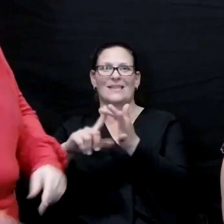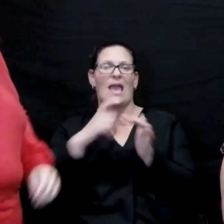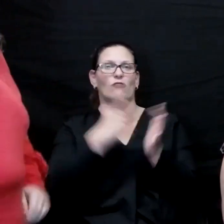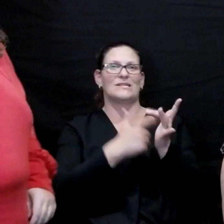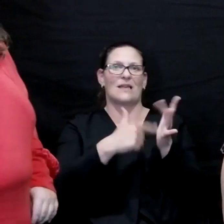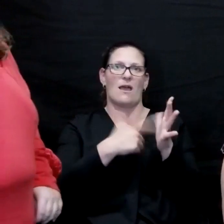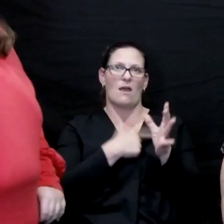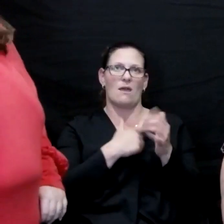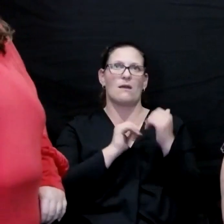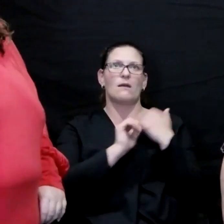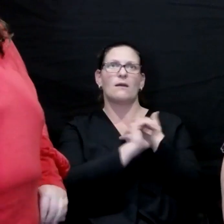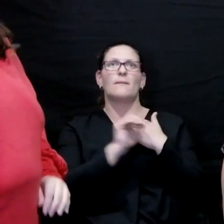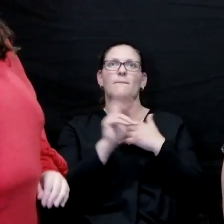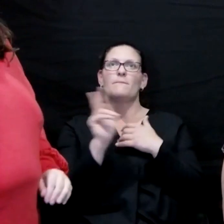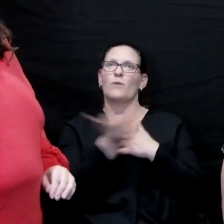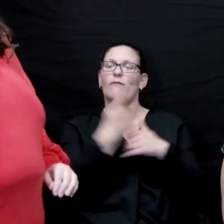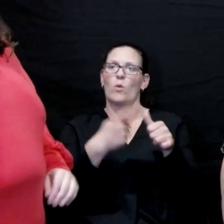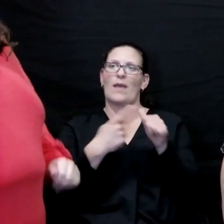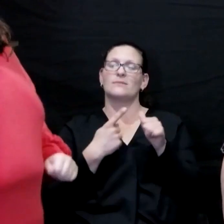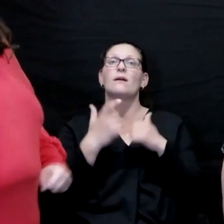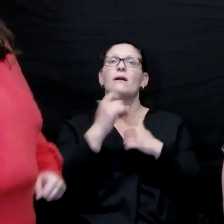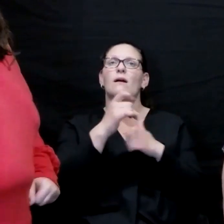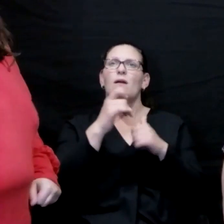hand up. Craig, can you bring Jennifer across?